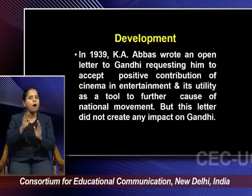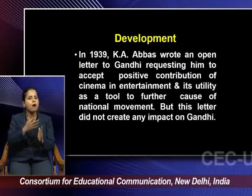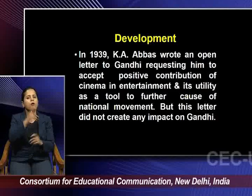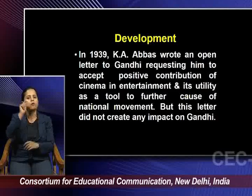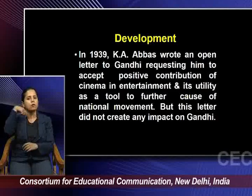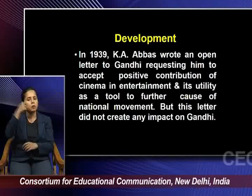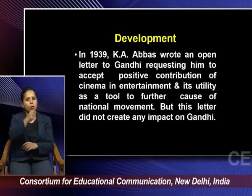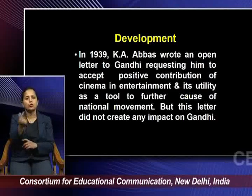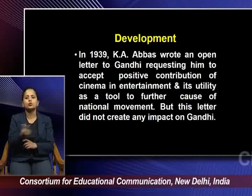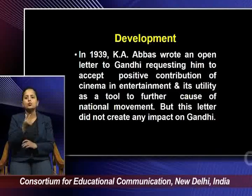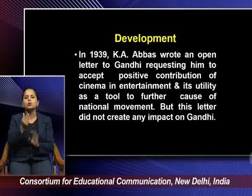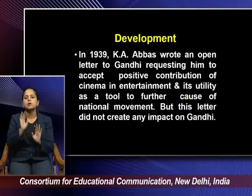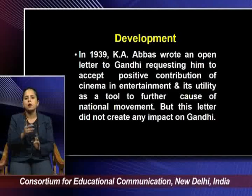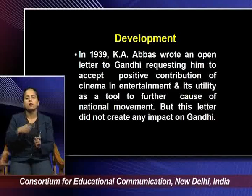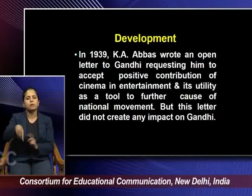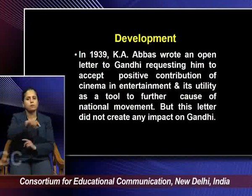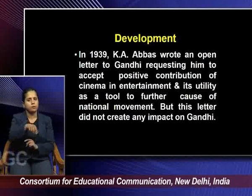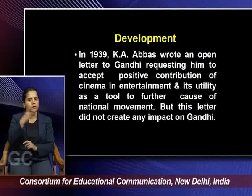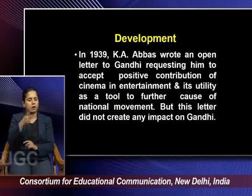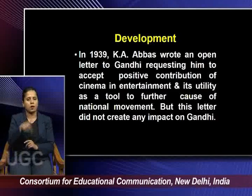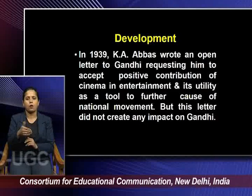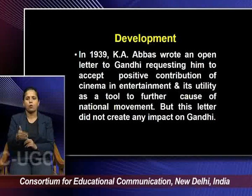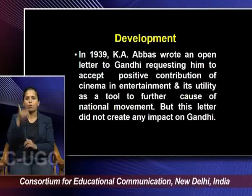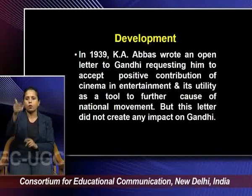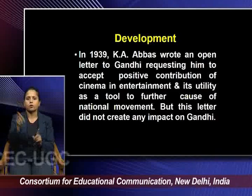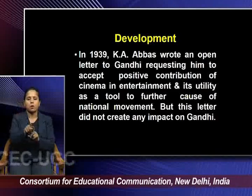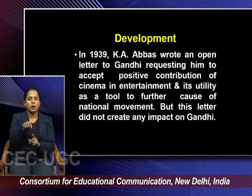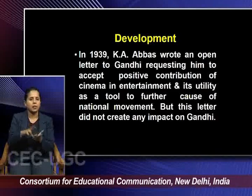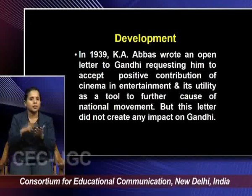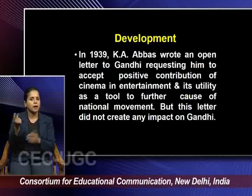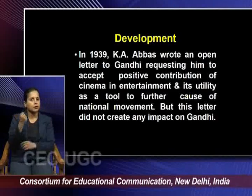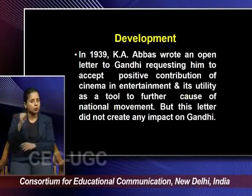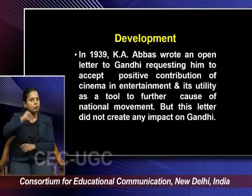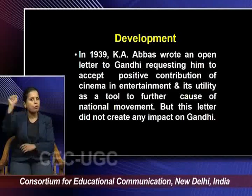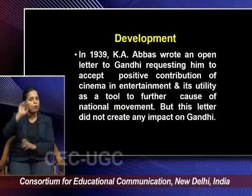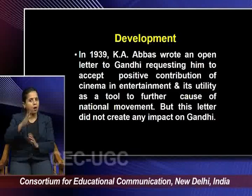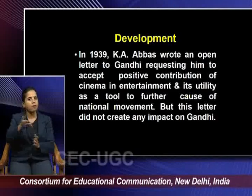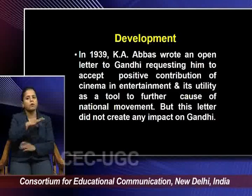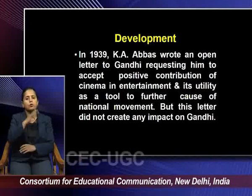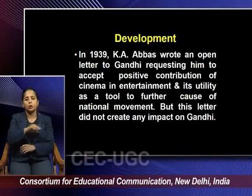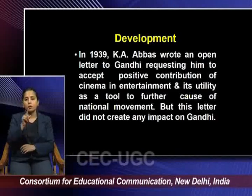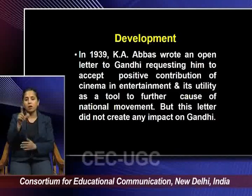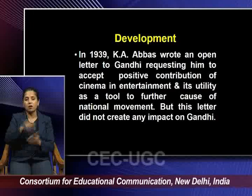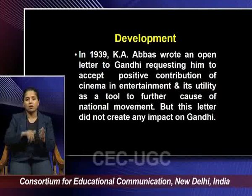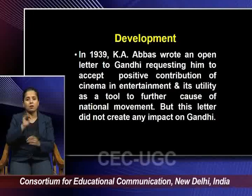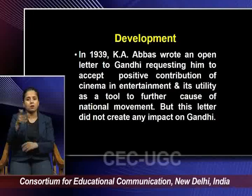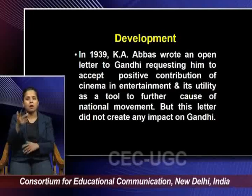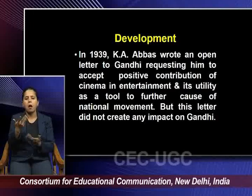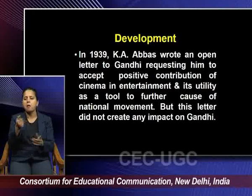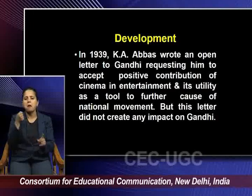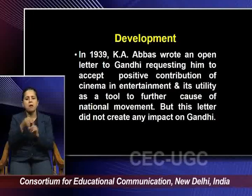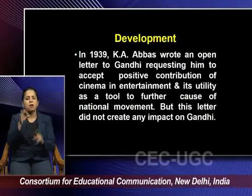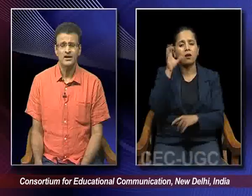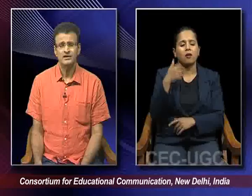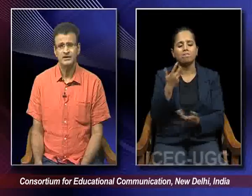its utility as well as a tool to further the cause of the national movement. But this letter did not create any impact on